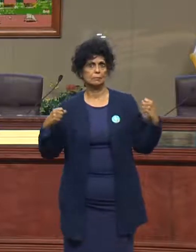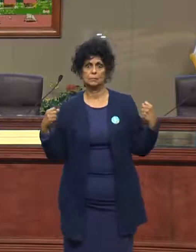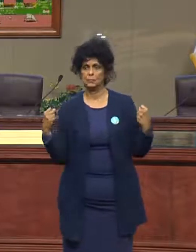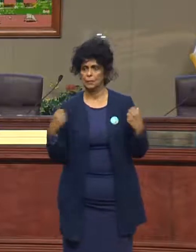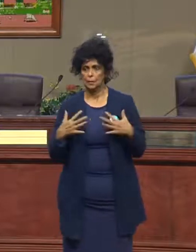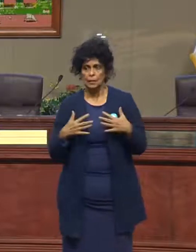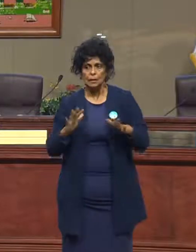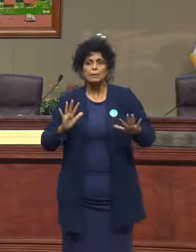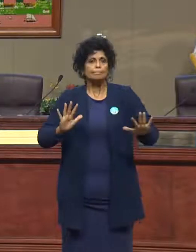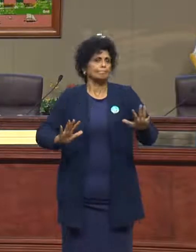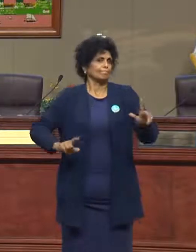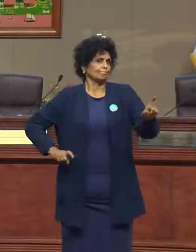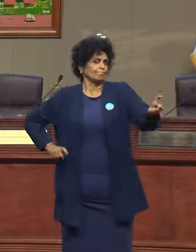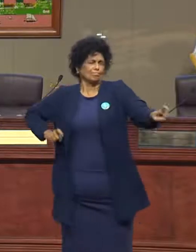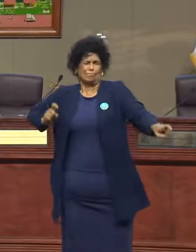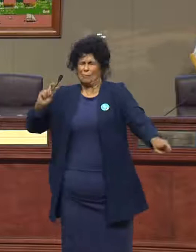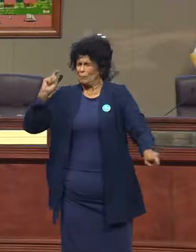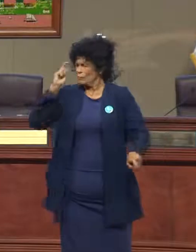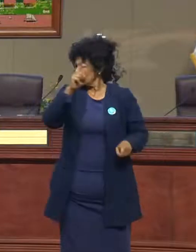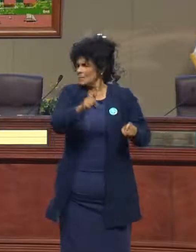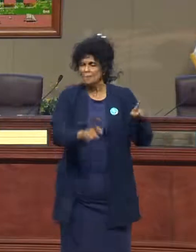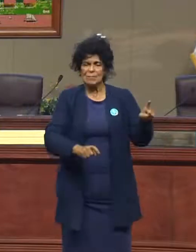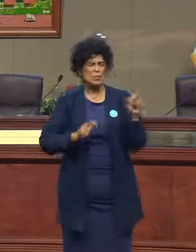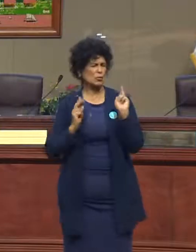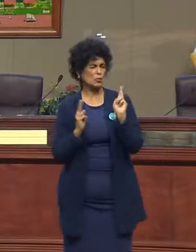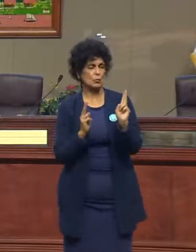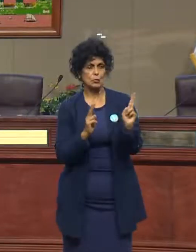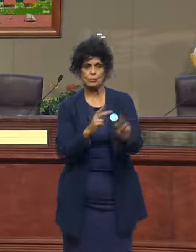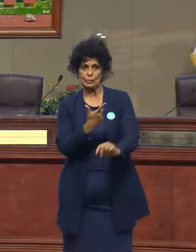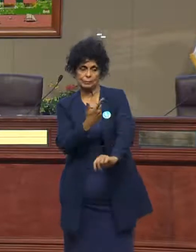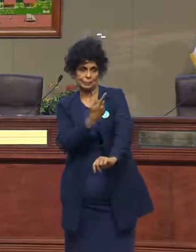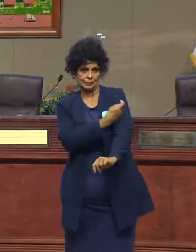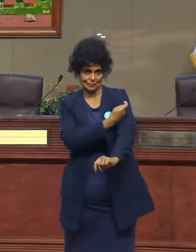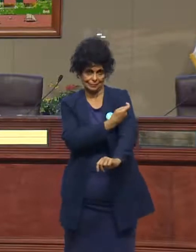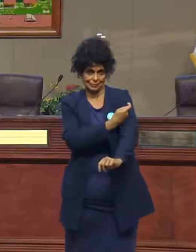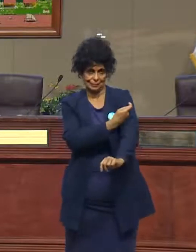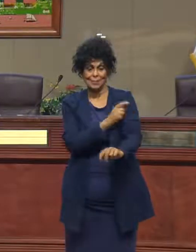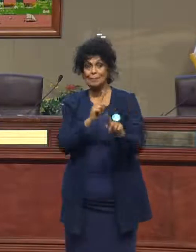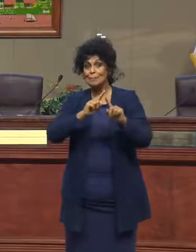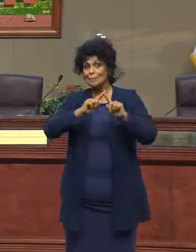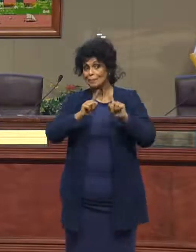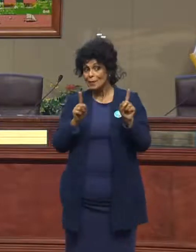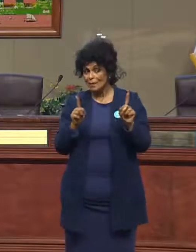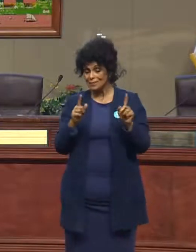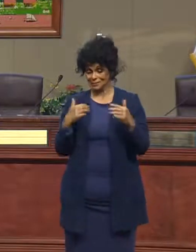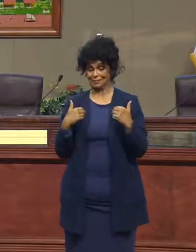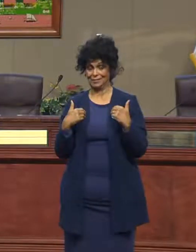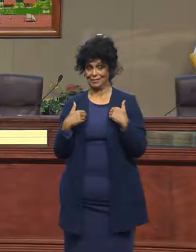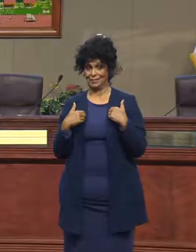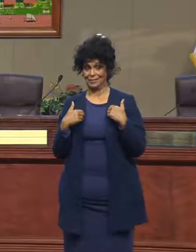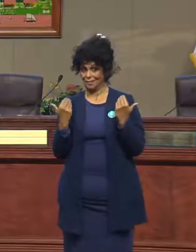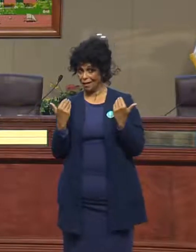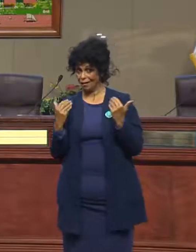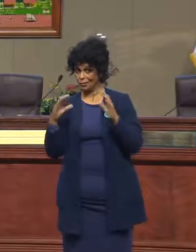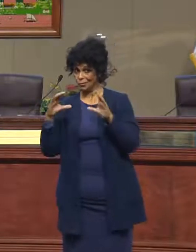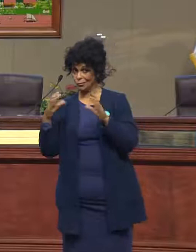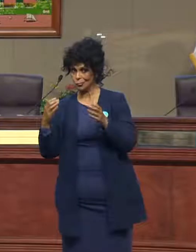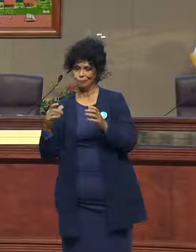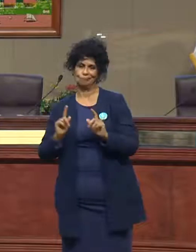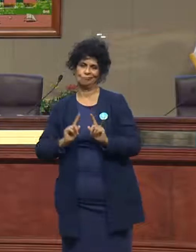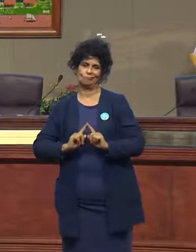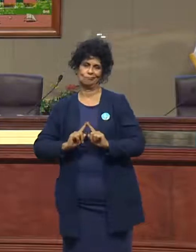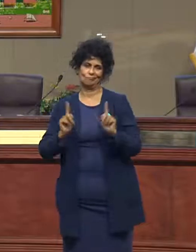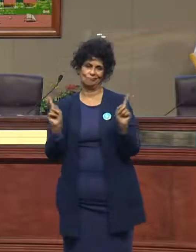they have a sense of urgency. That's not the same for the younger population who in the first half of this